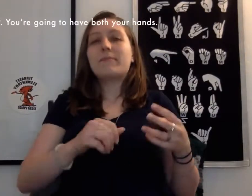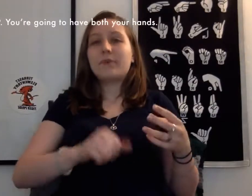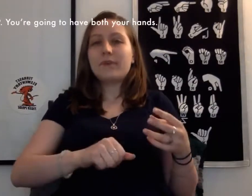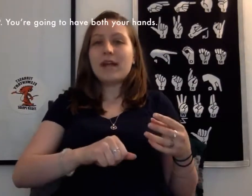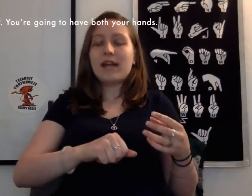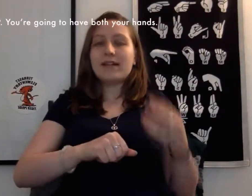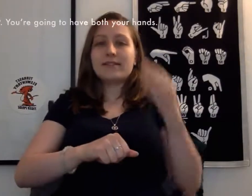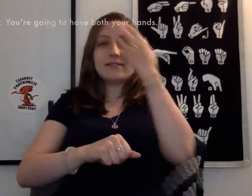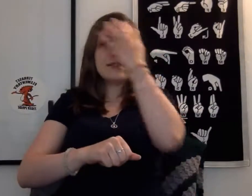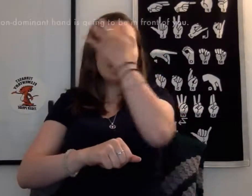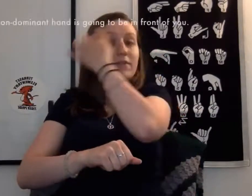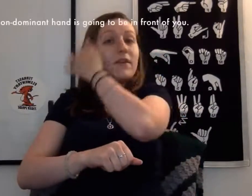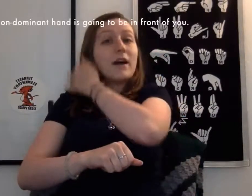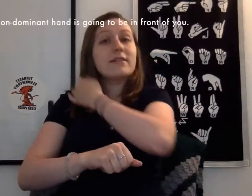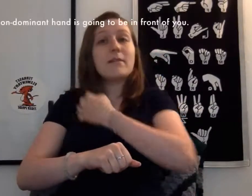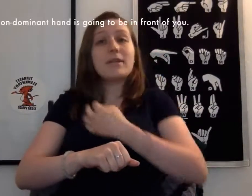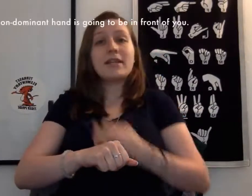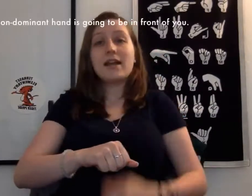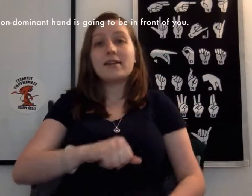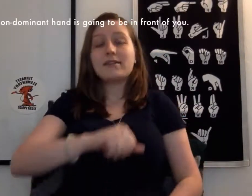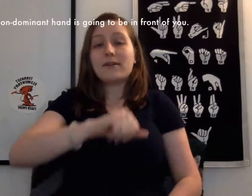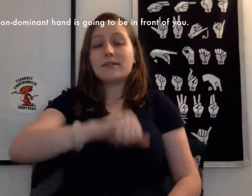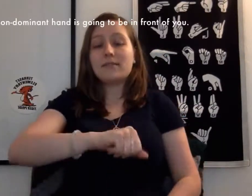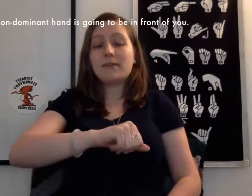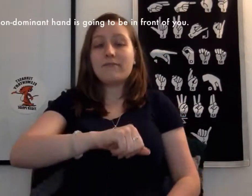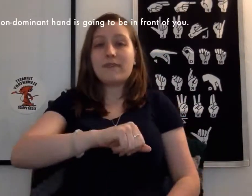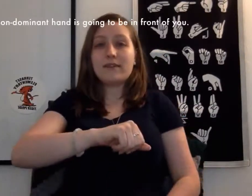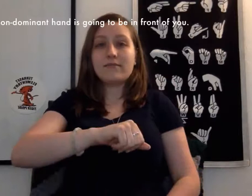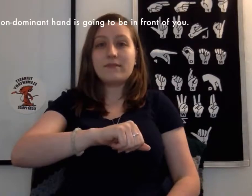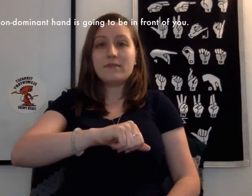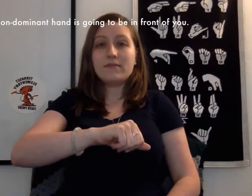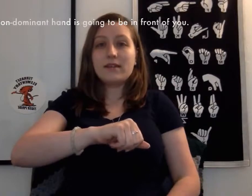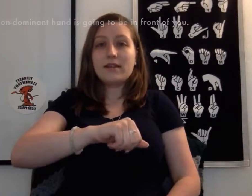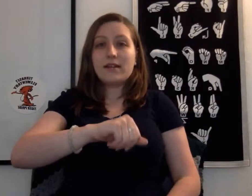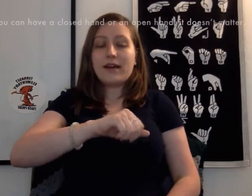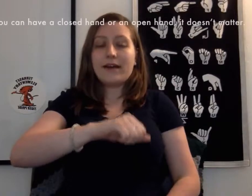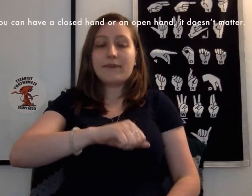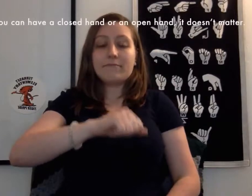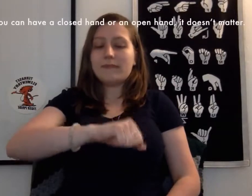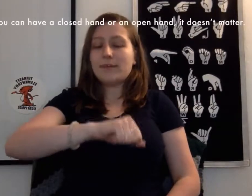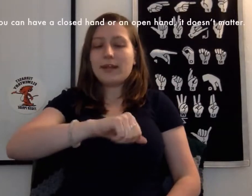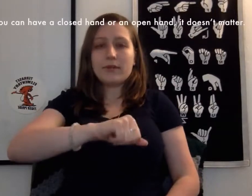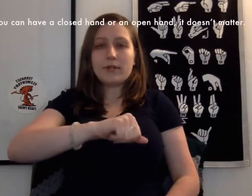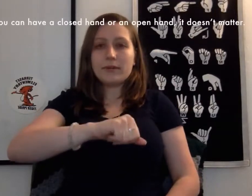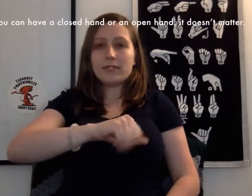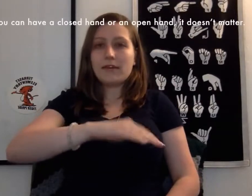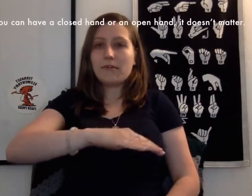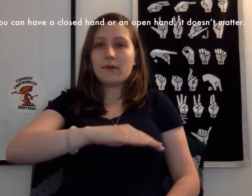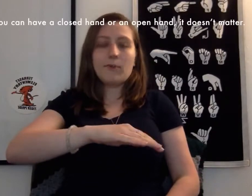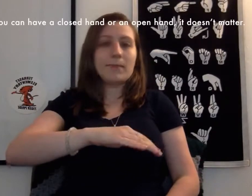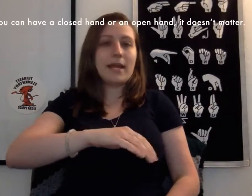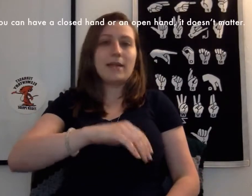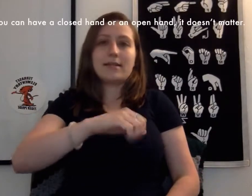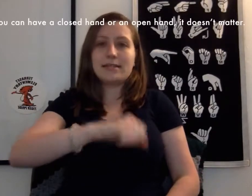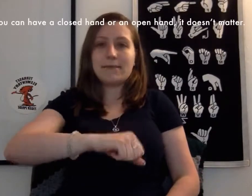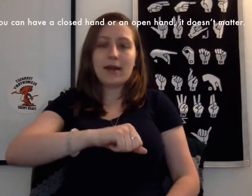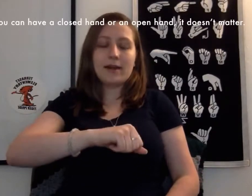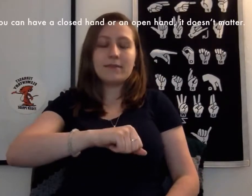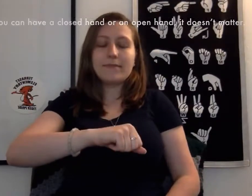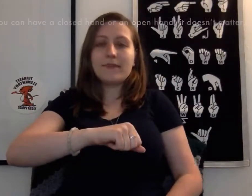your hands. Your non-dominant hand is going to be in front of you. You can have a closed hand or an open hand, it doesn't matter.